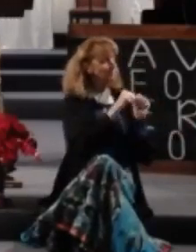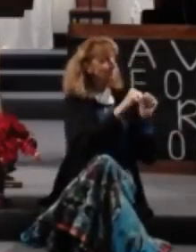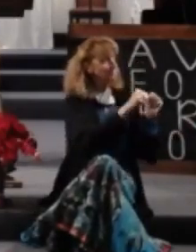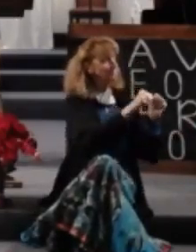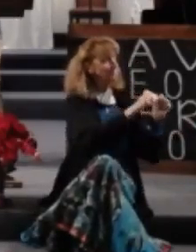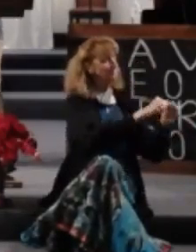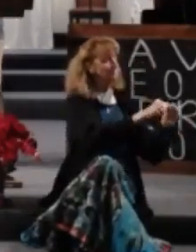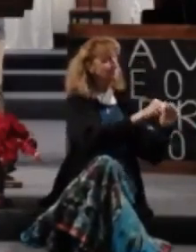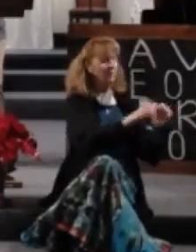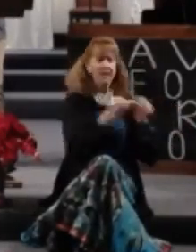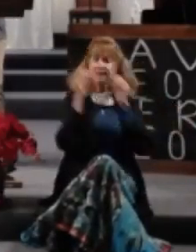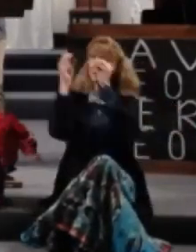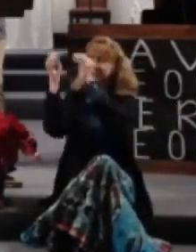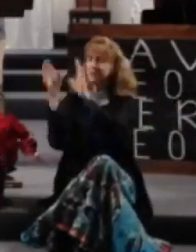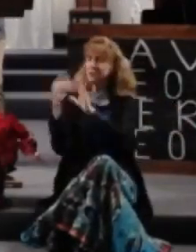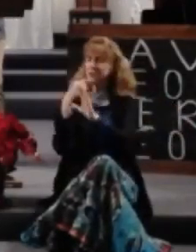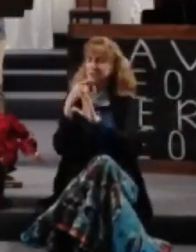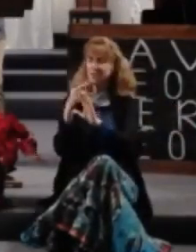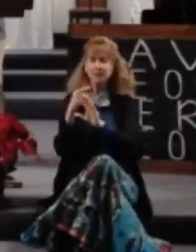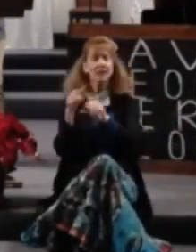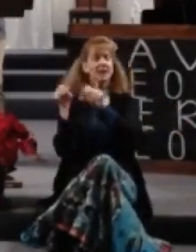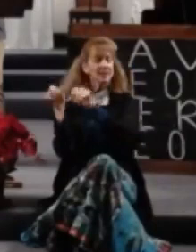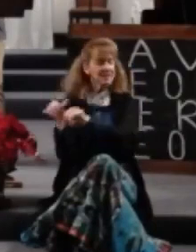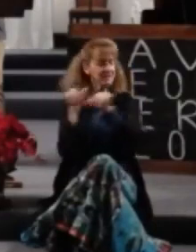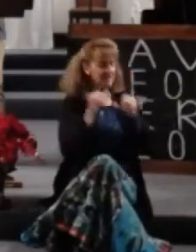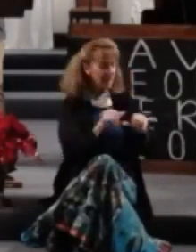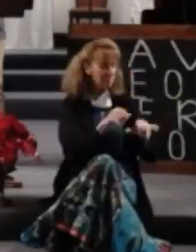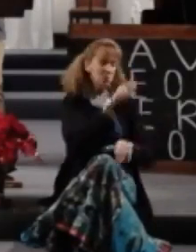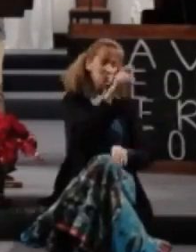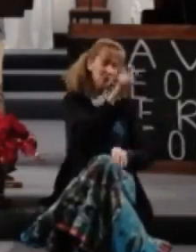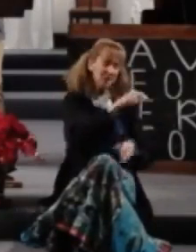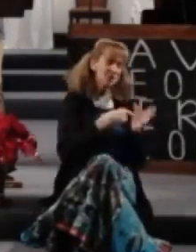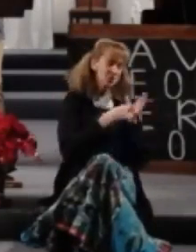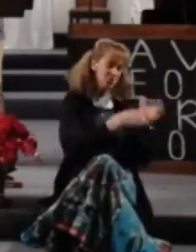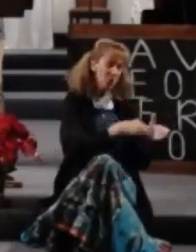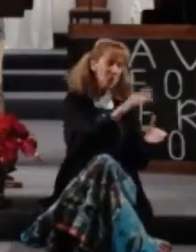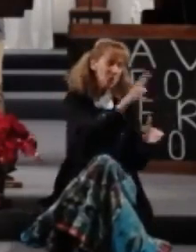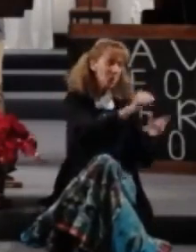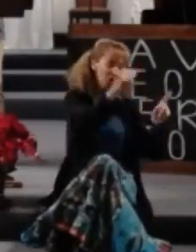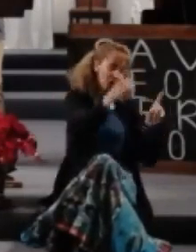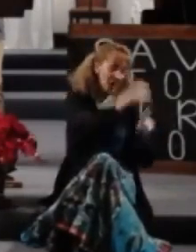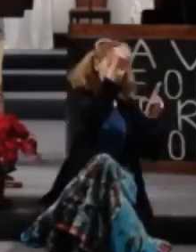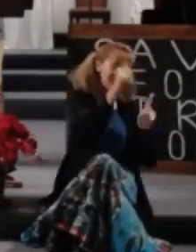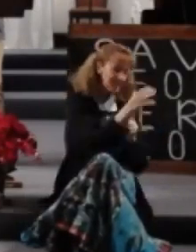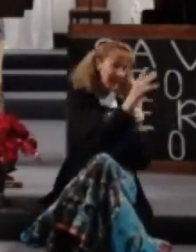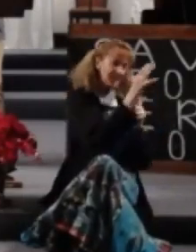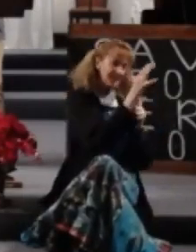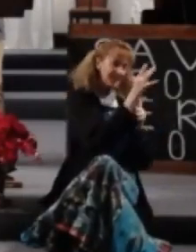well. Go thou and do likewise and begin at once."